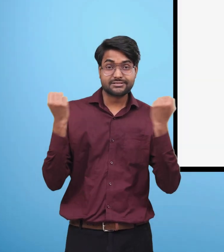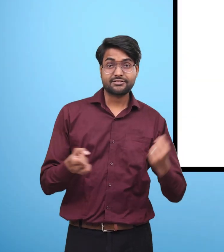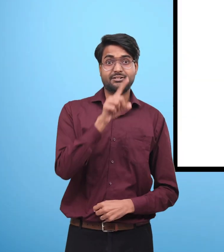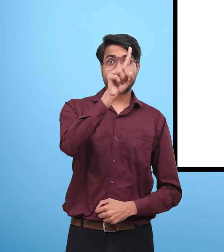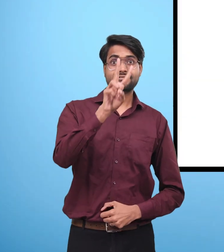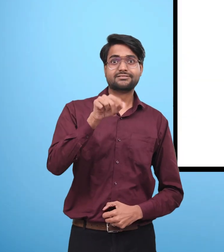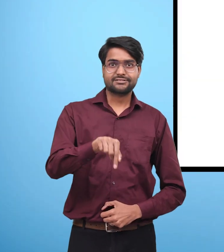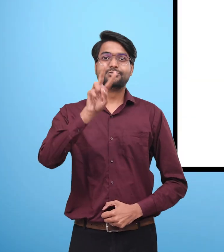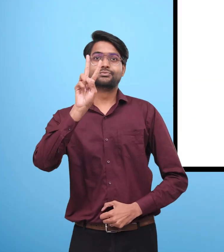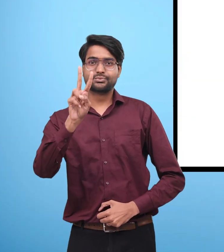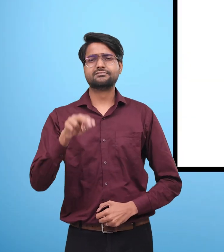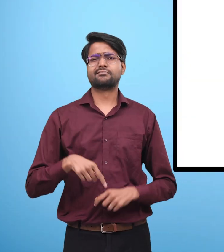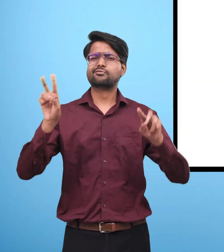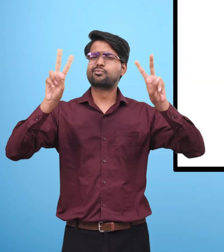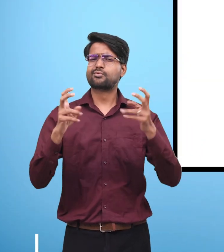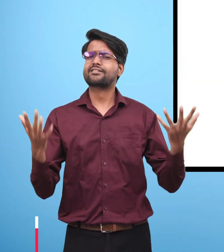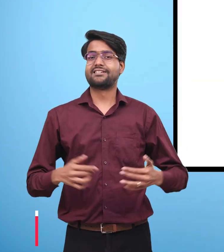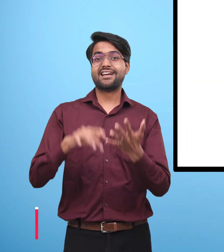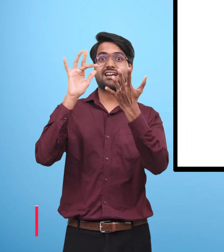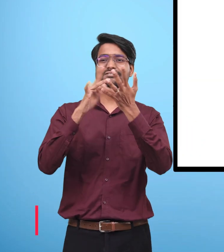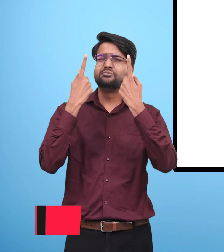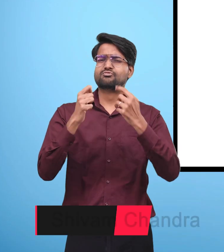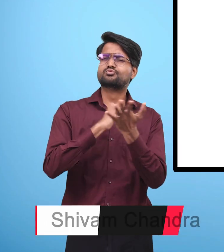Activity 12.2. Let us try to locate.